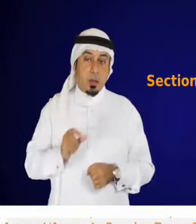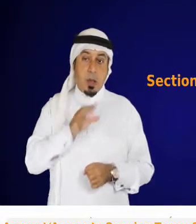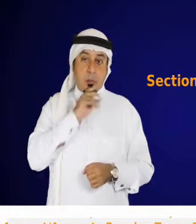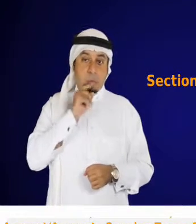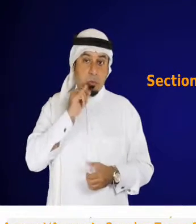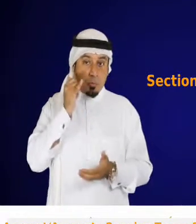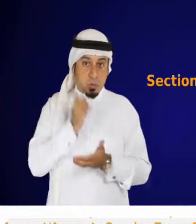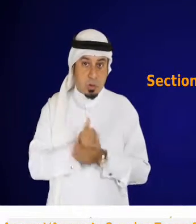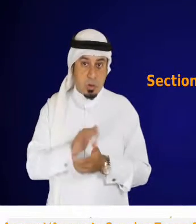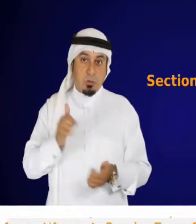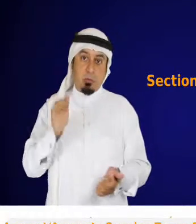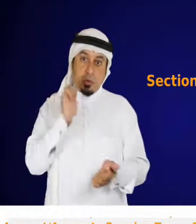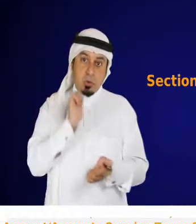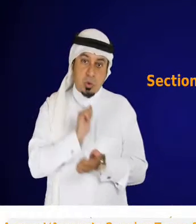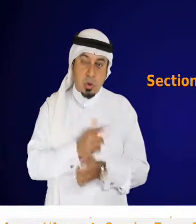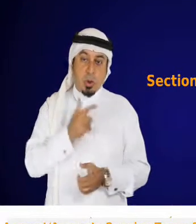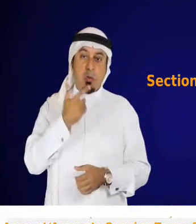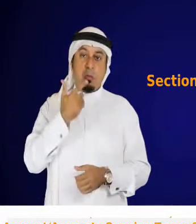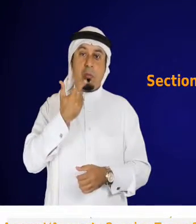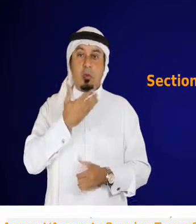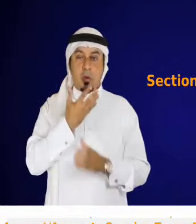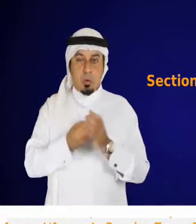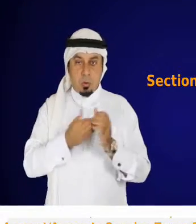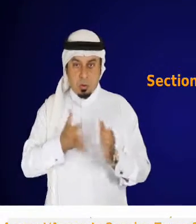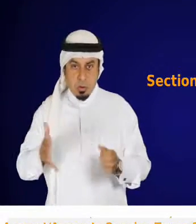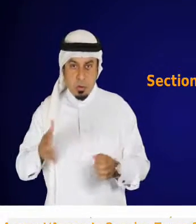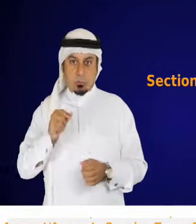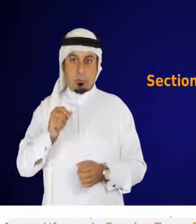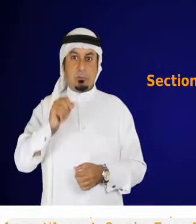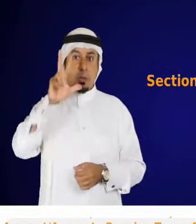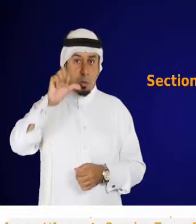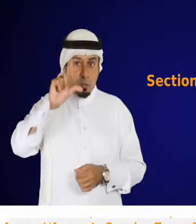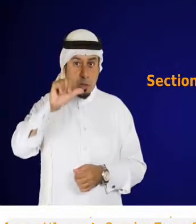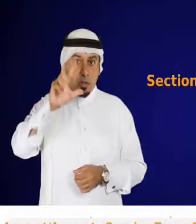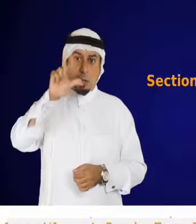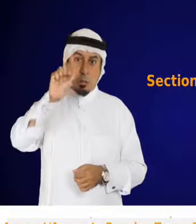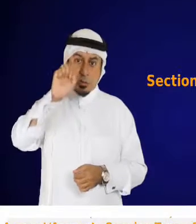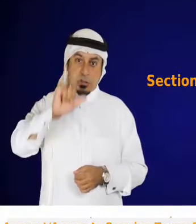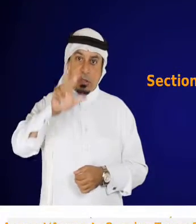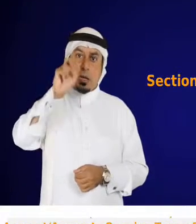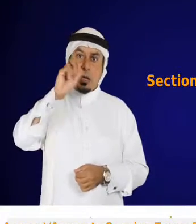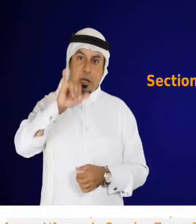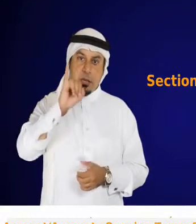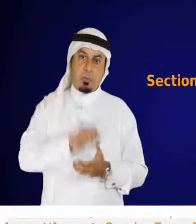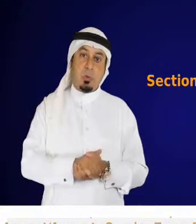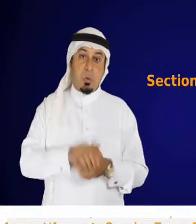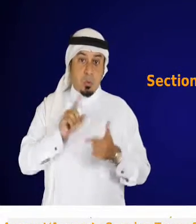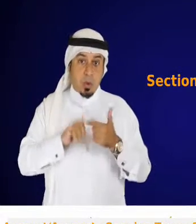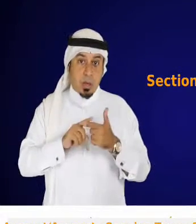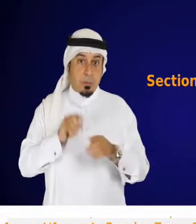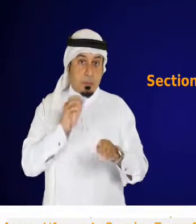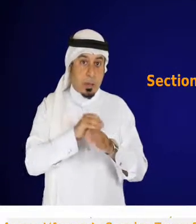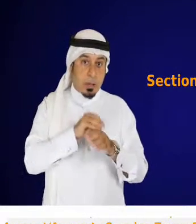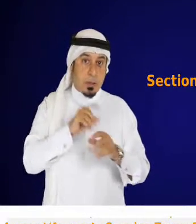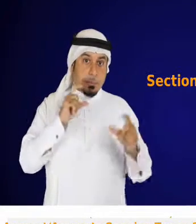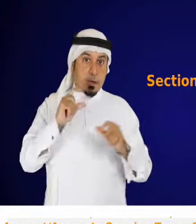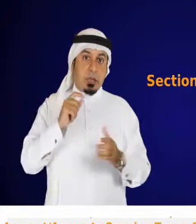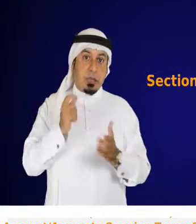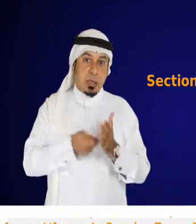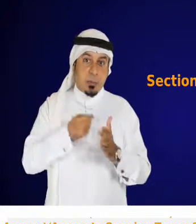'34. The customer, guardian, curator, custodian, or agent undertake to inform the bank in writing with any changes in the